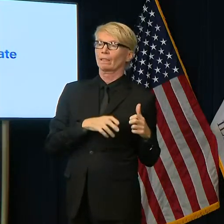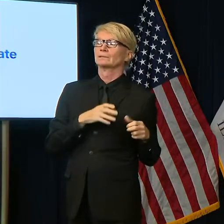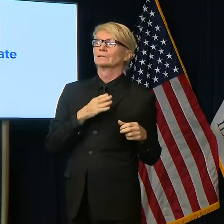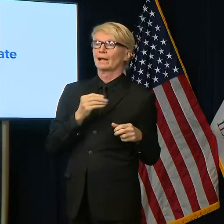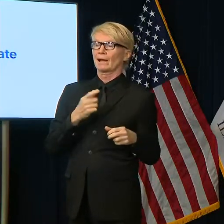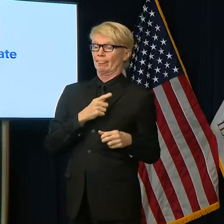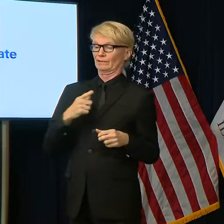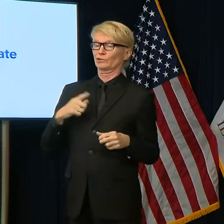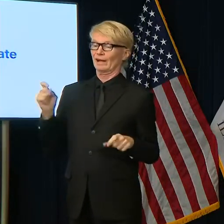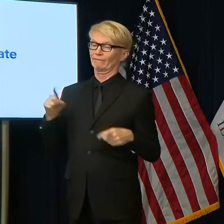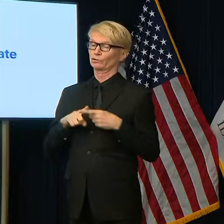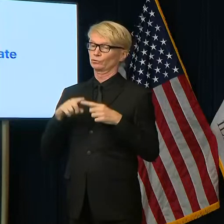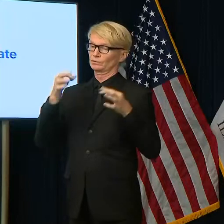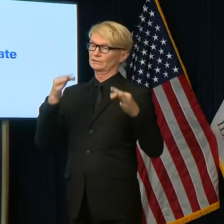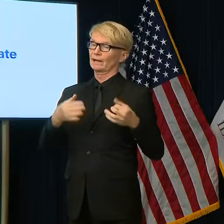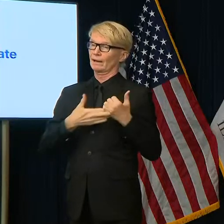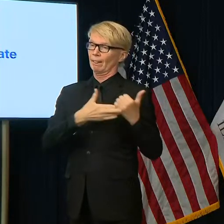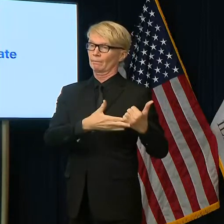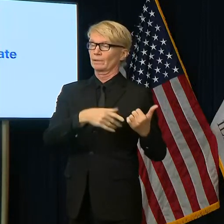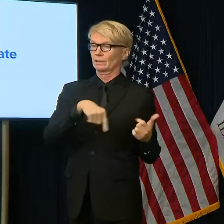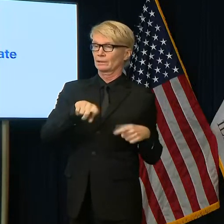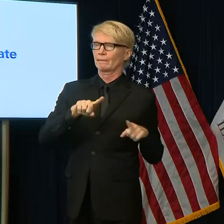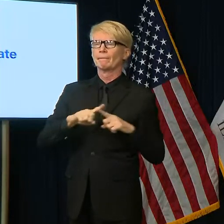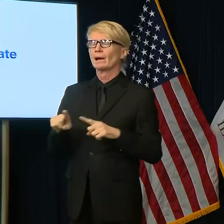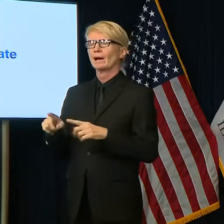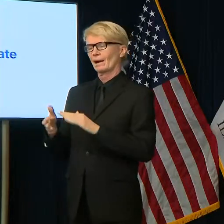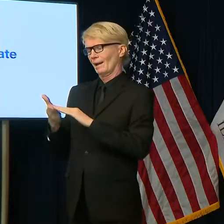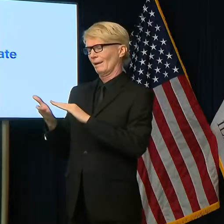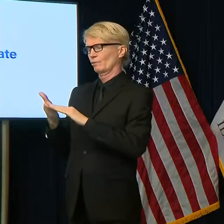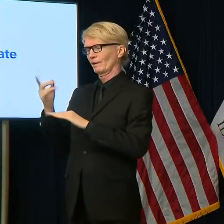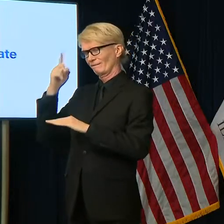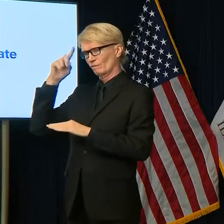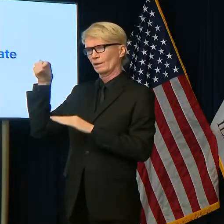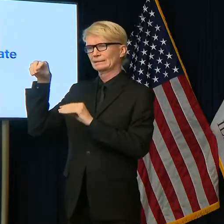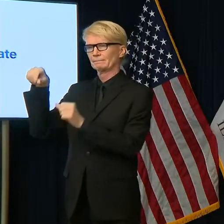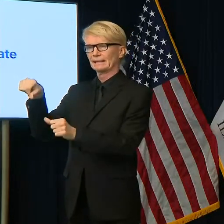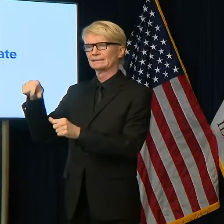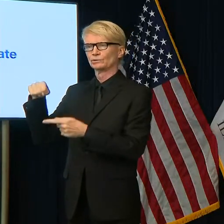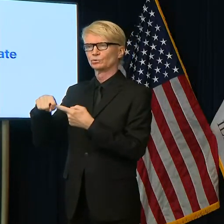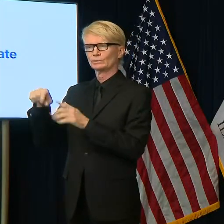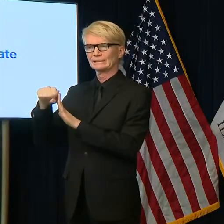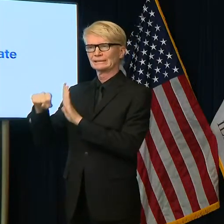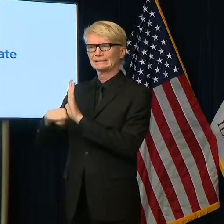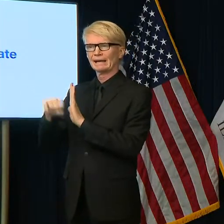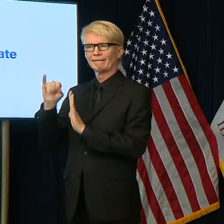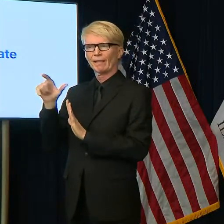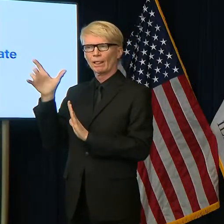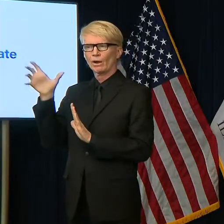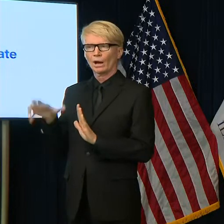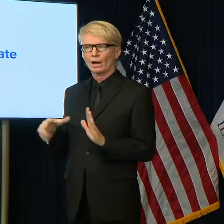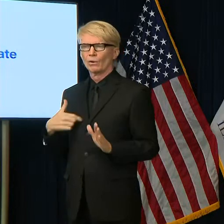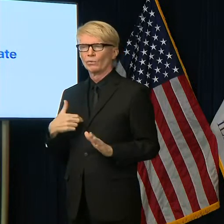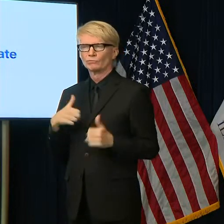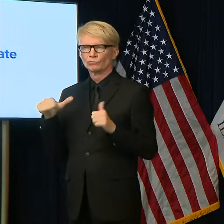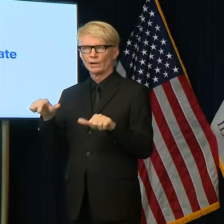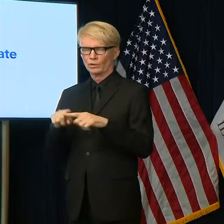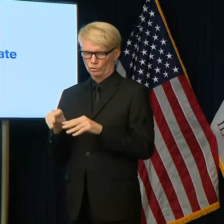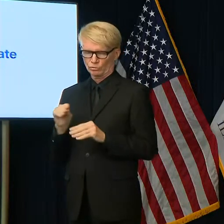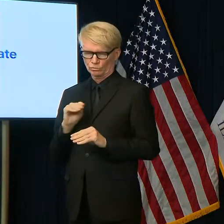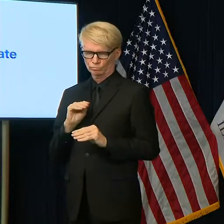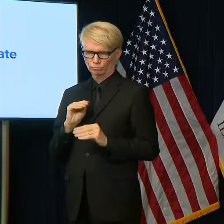legislature needs to weigh in about, but certainly operating expenses of the state we can and are working on